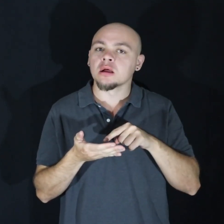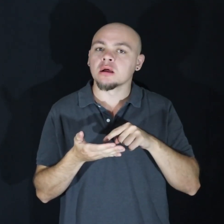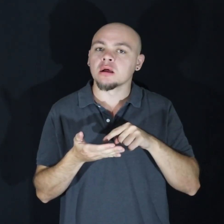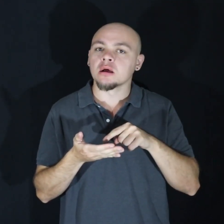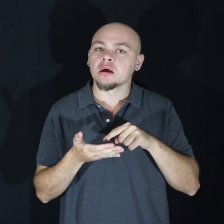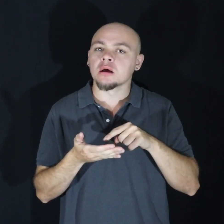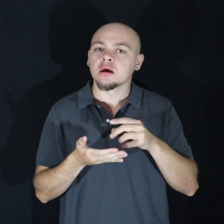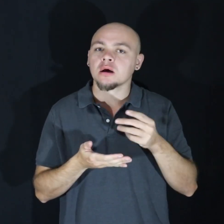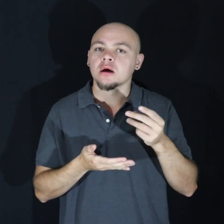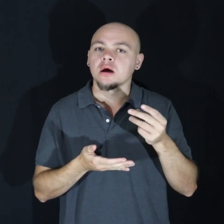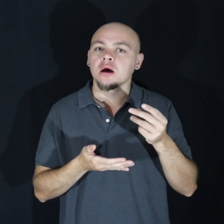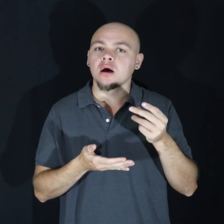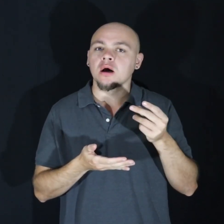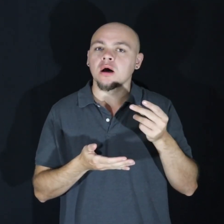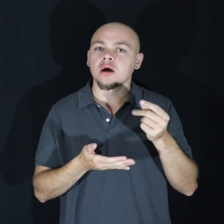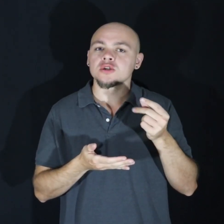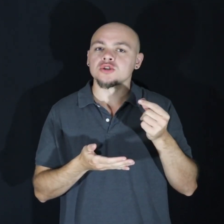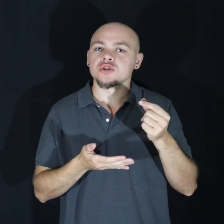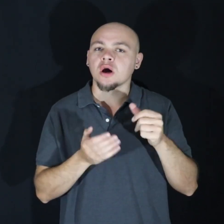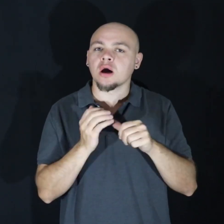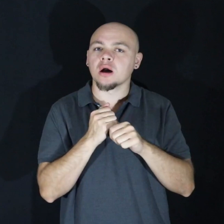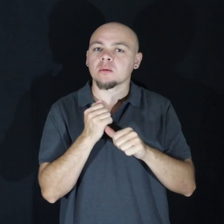dog turd rolls out.